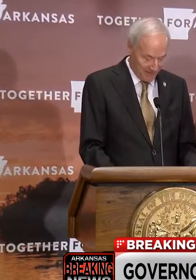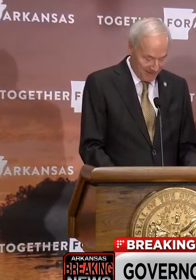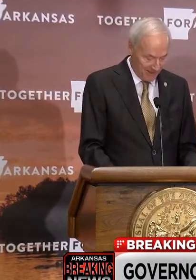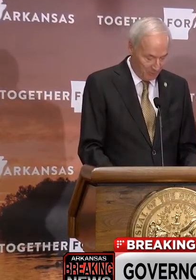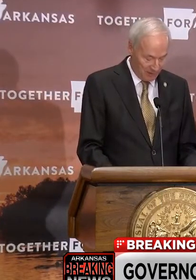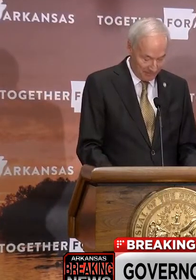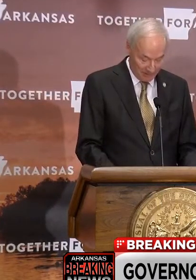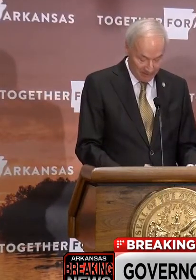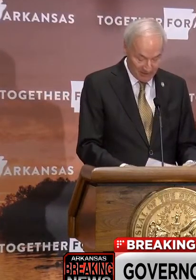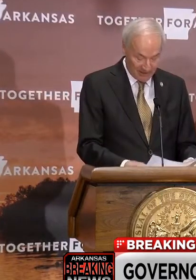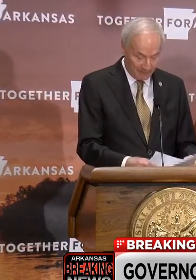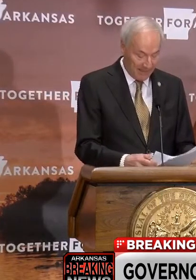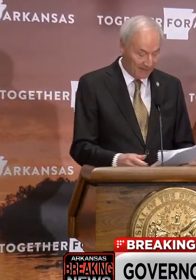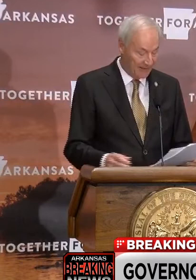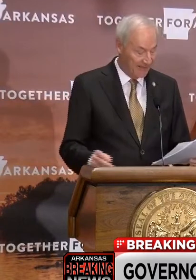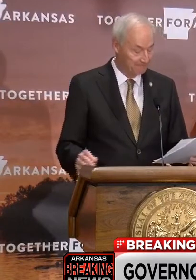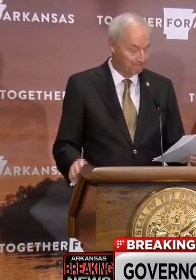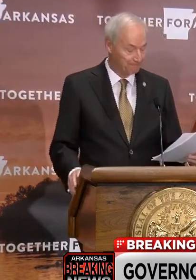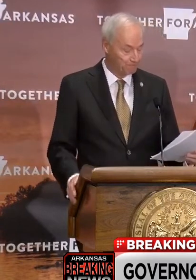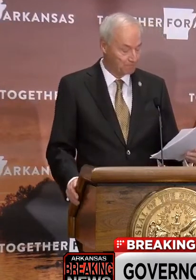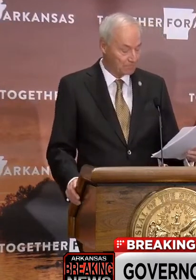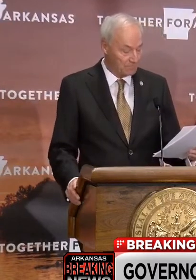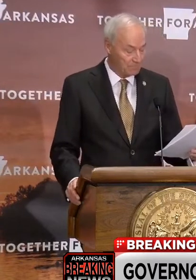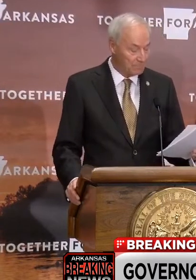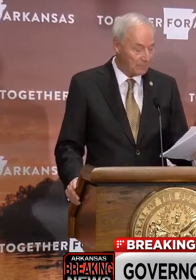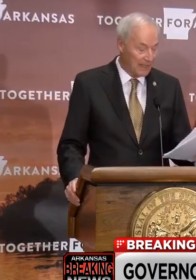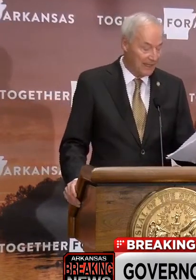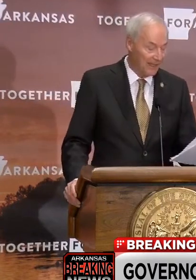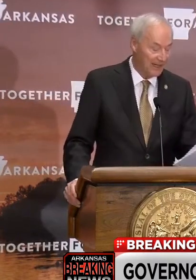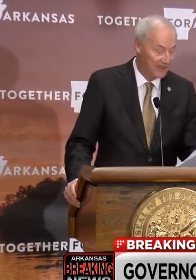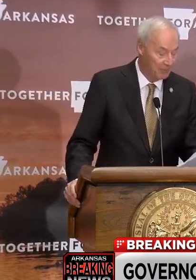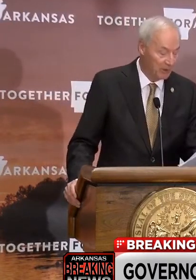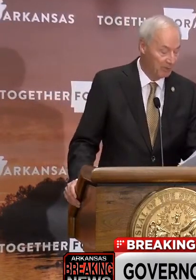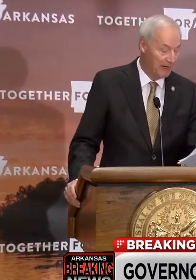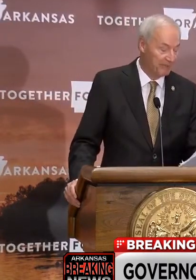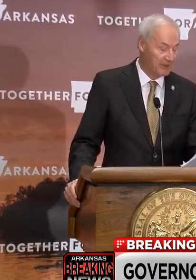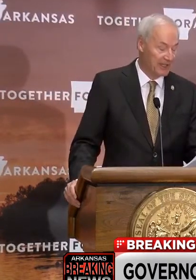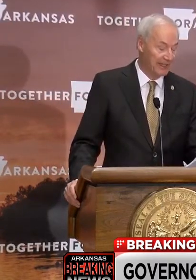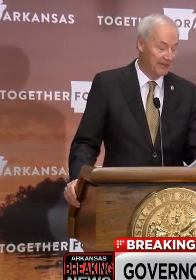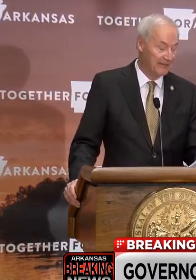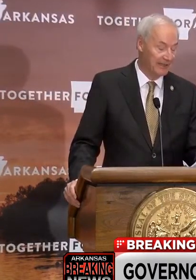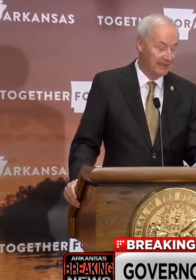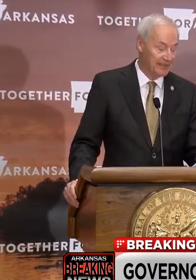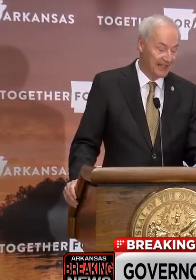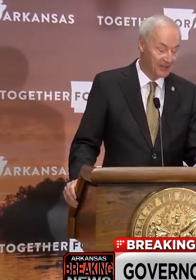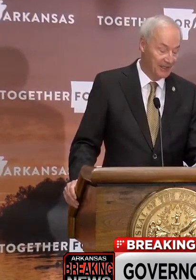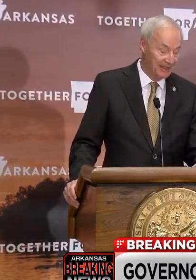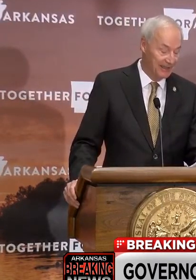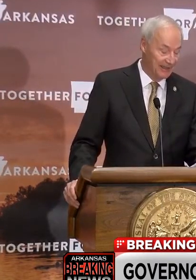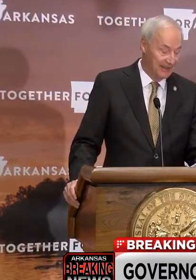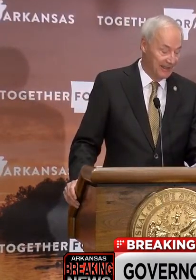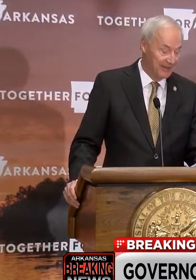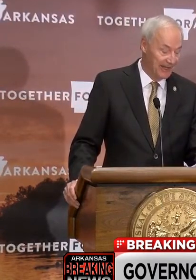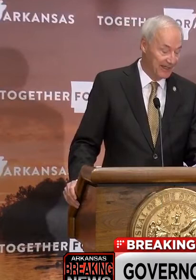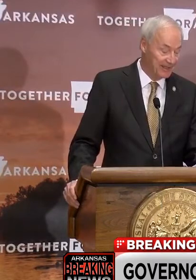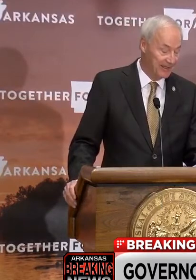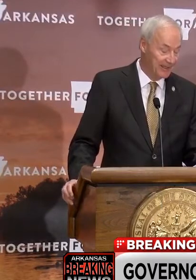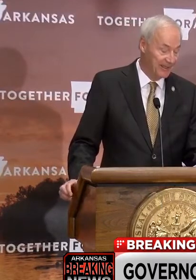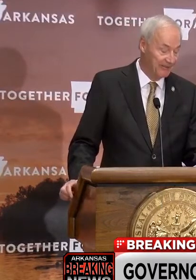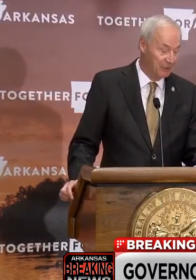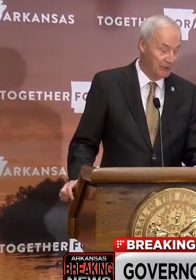so we're optimistic about that. I did want to reference again the testing.